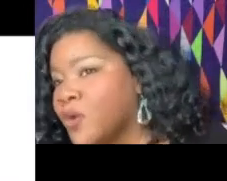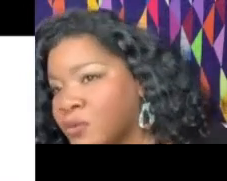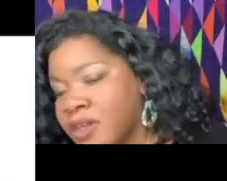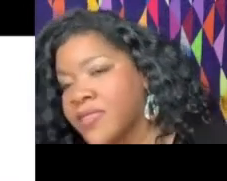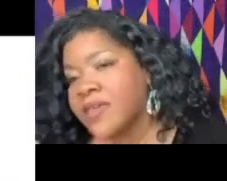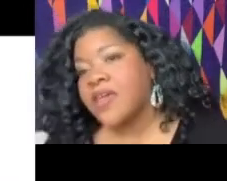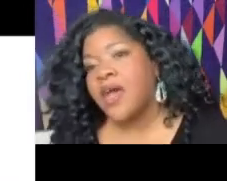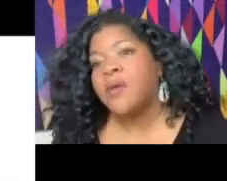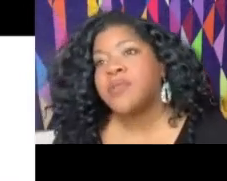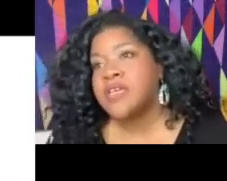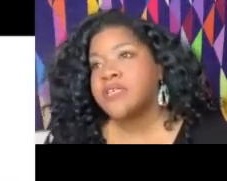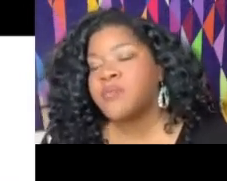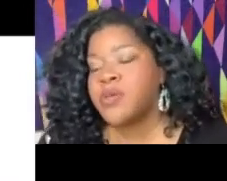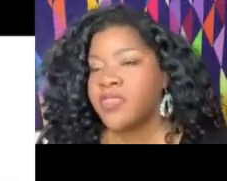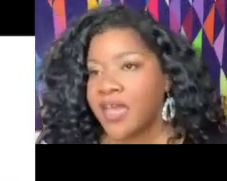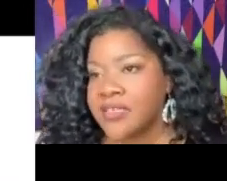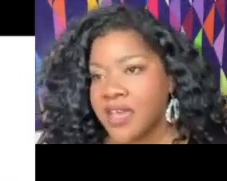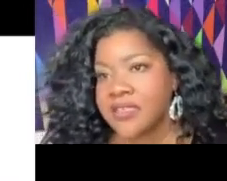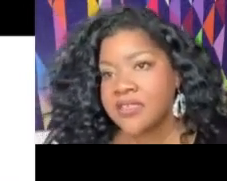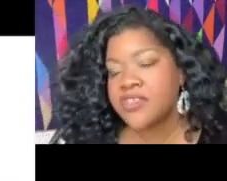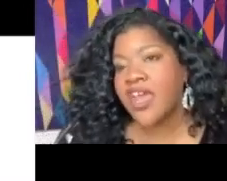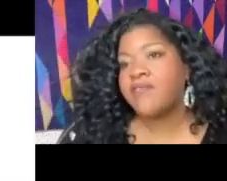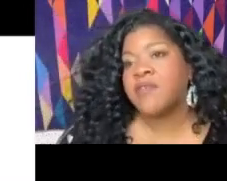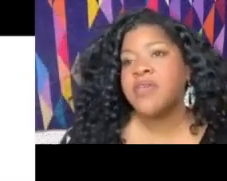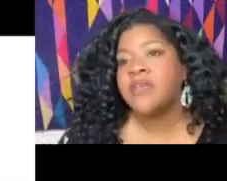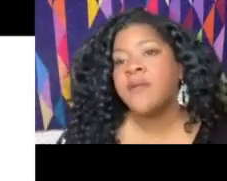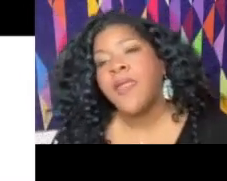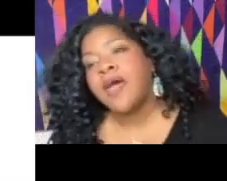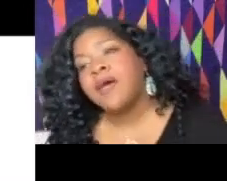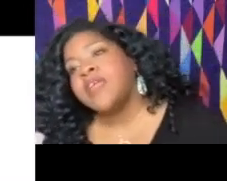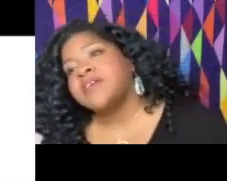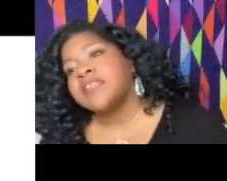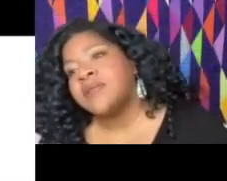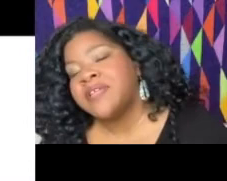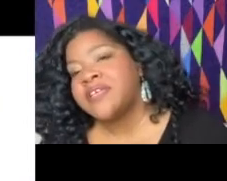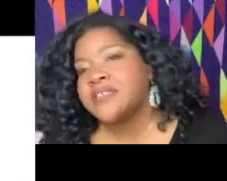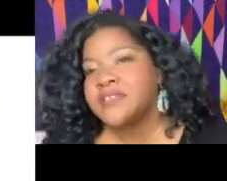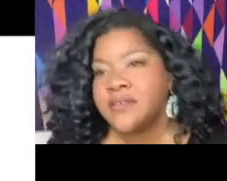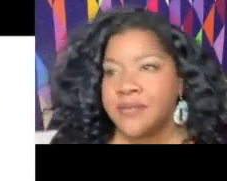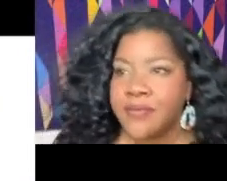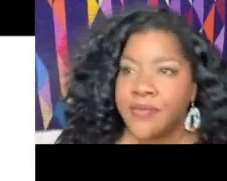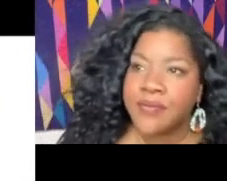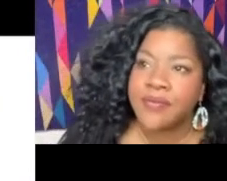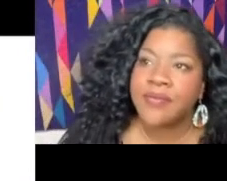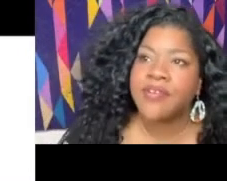in the world with, please put that text in the chat for me. Next slide, please.